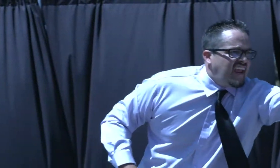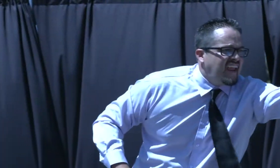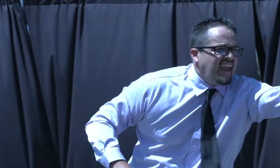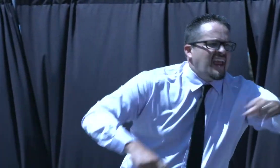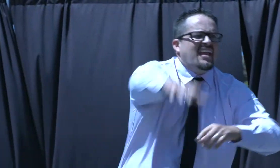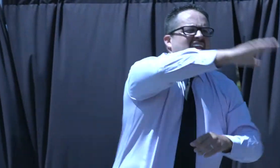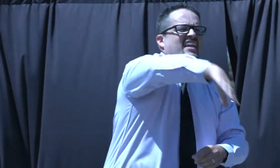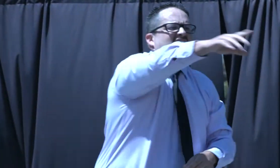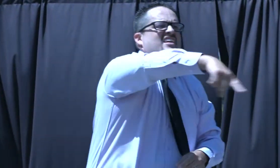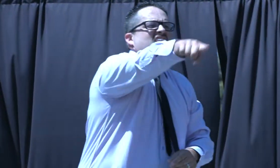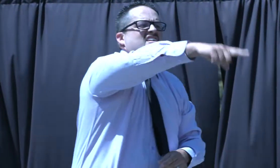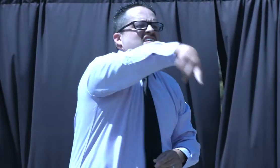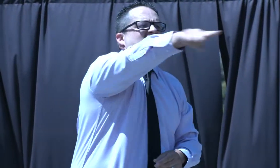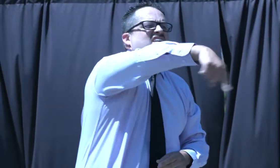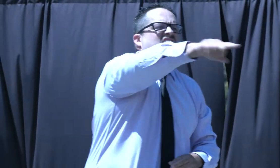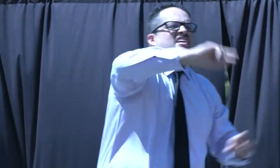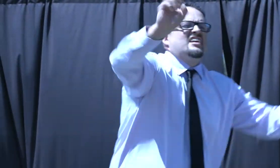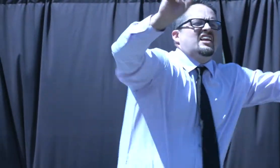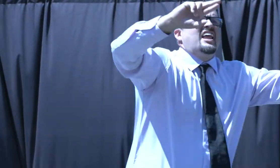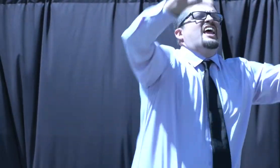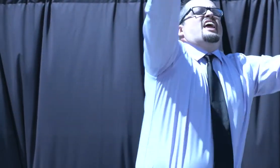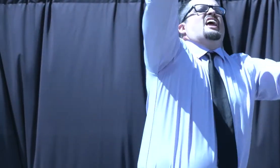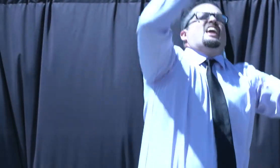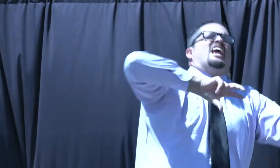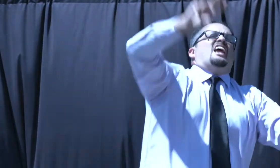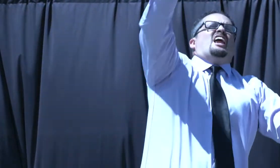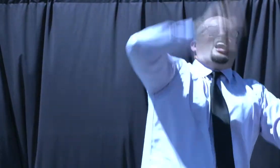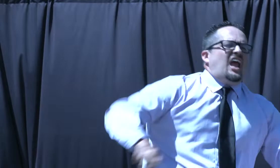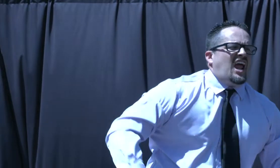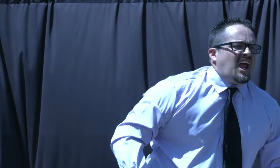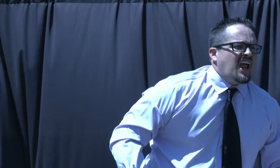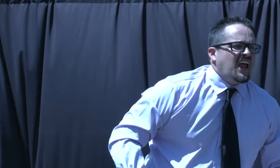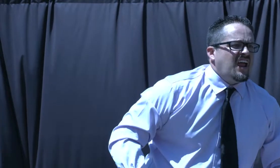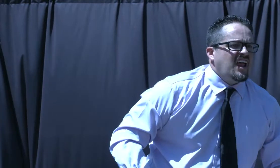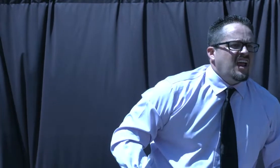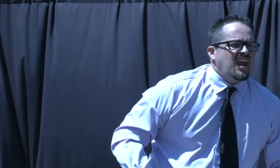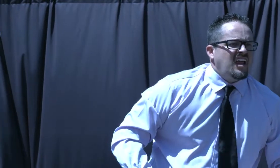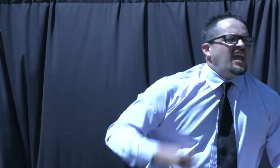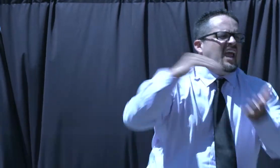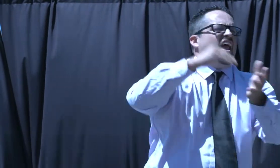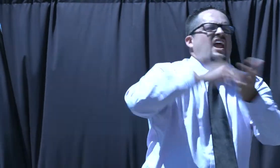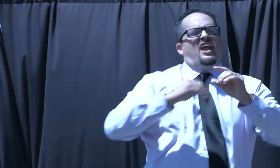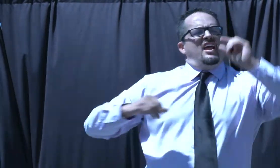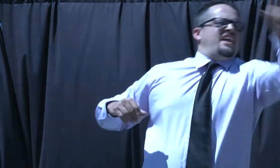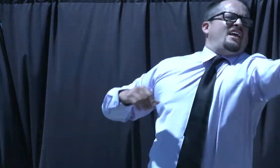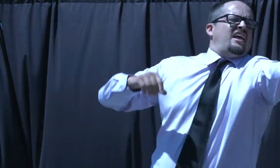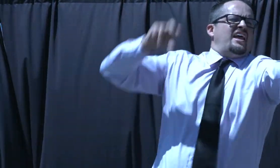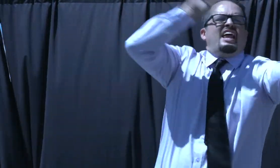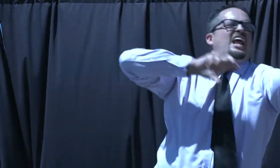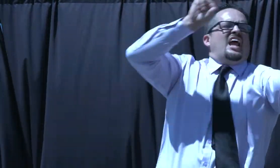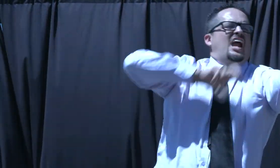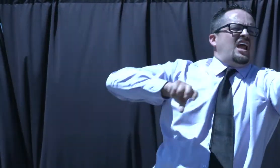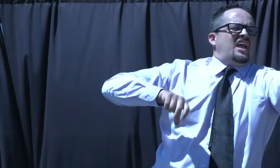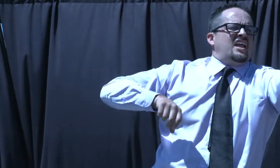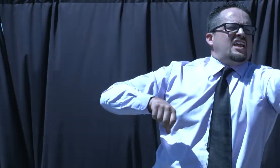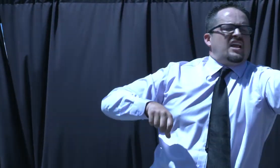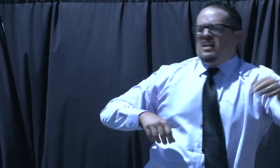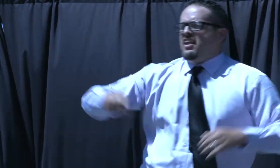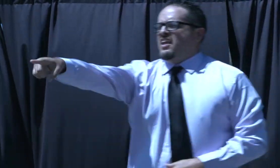I'll give you a little preview. I'll be your athletic director this fall. Eagles, let's go. Again, Eagles, right